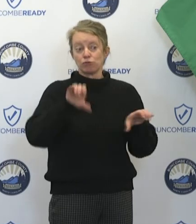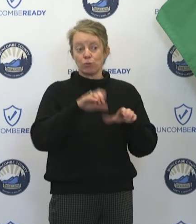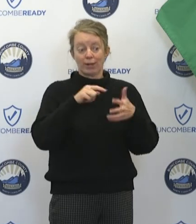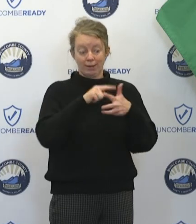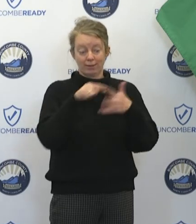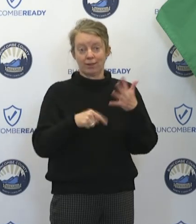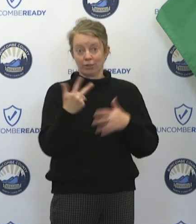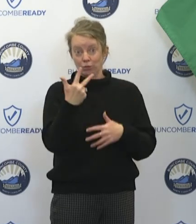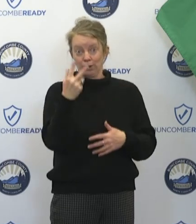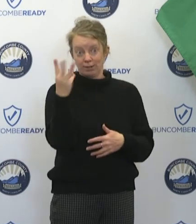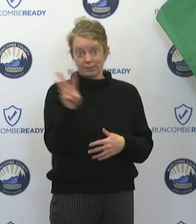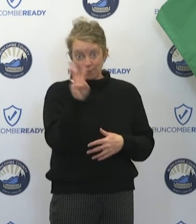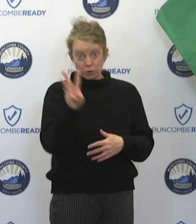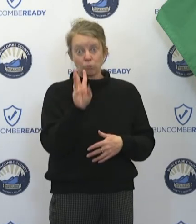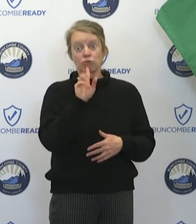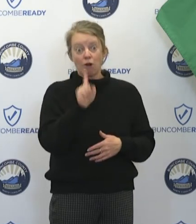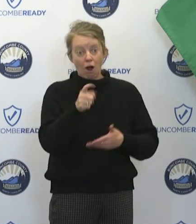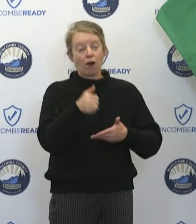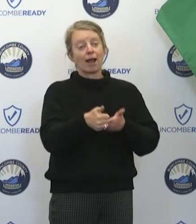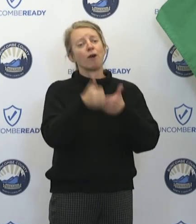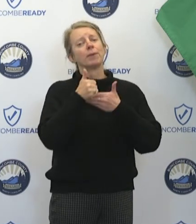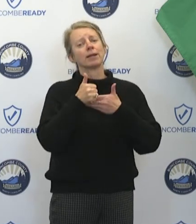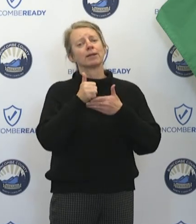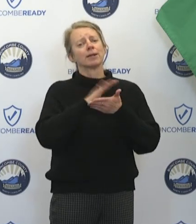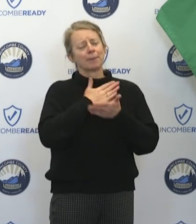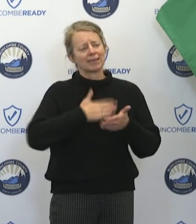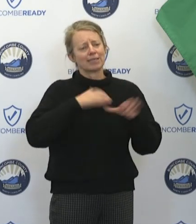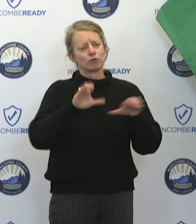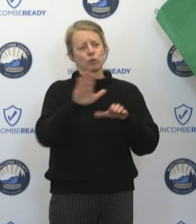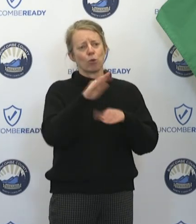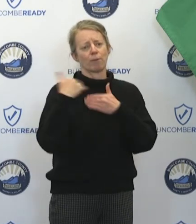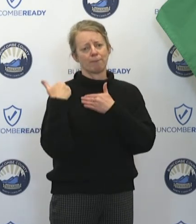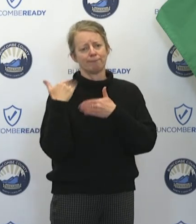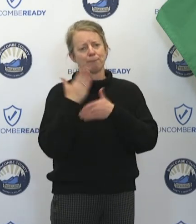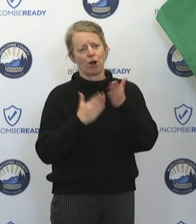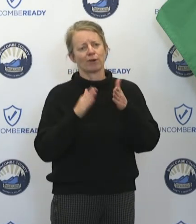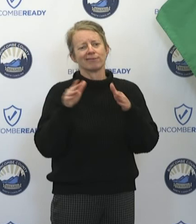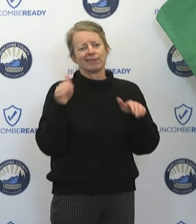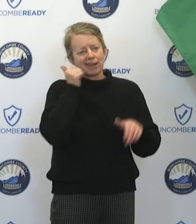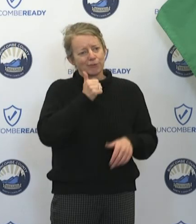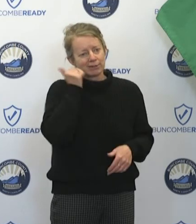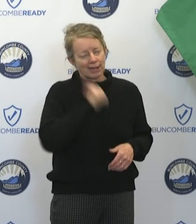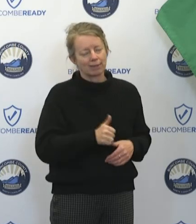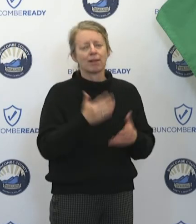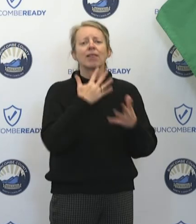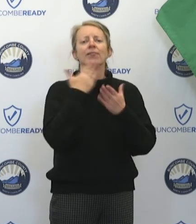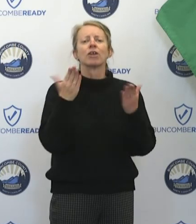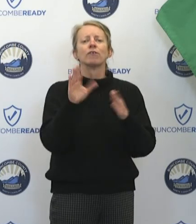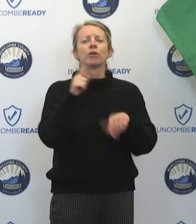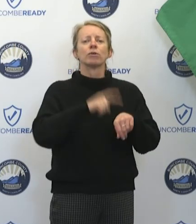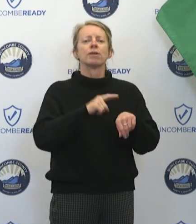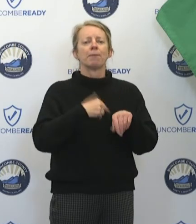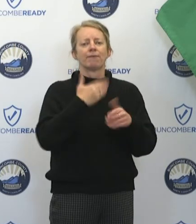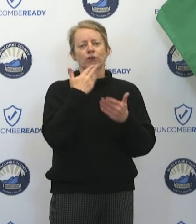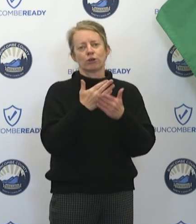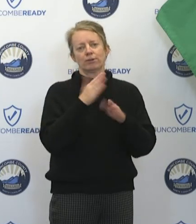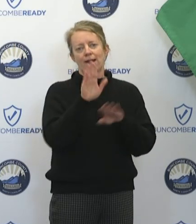difference. Please do your part every day. Thank you so much for your time today. Have a great